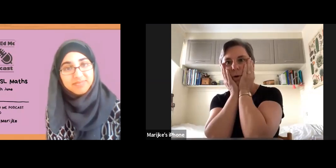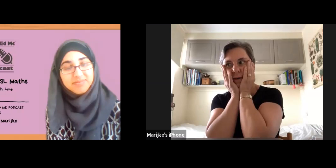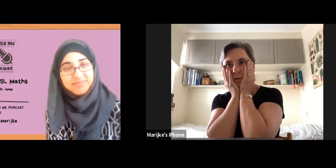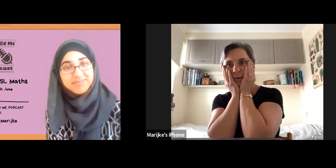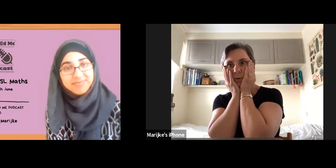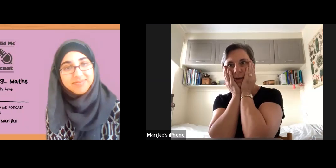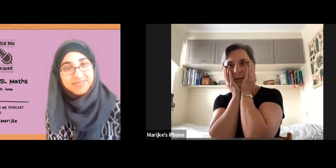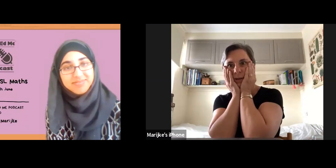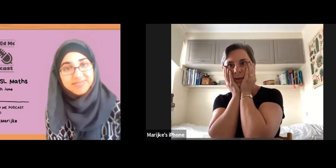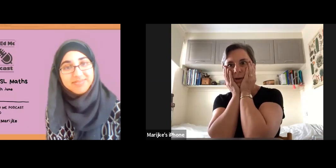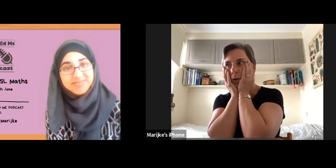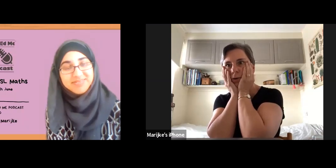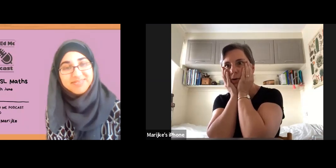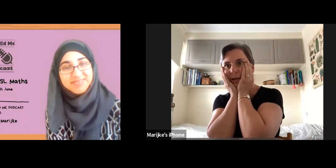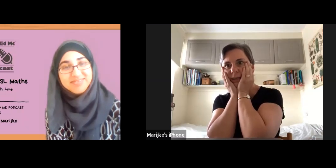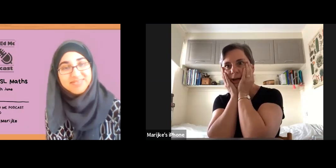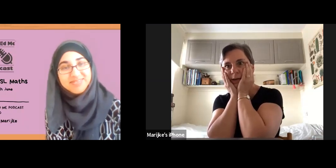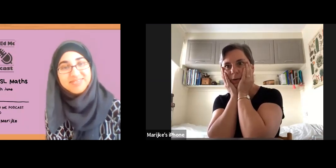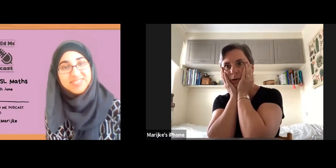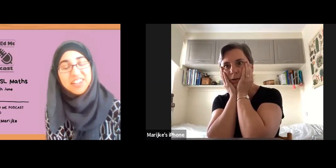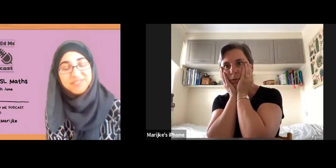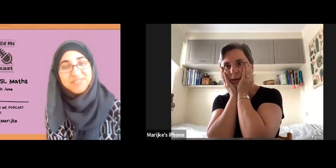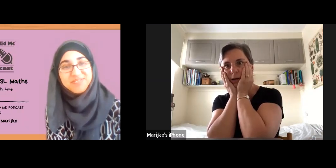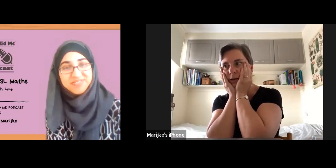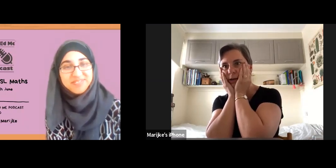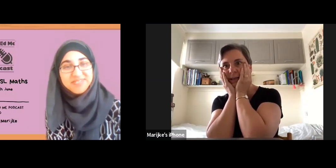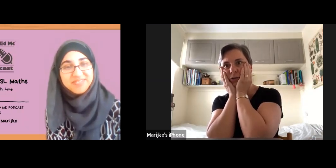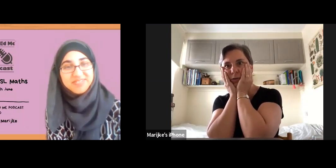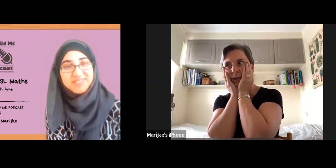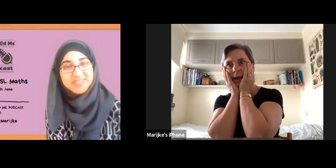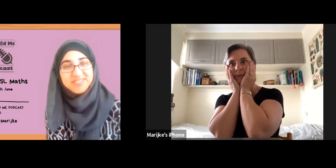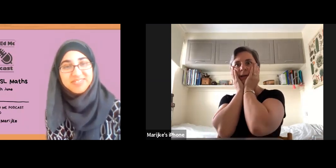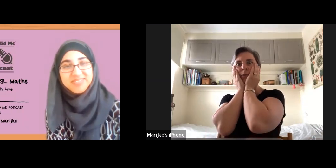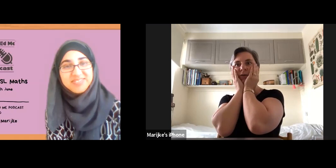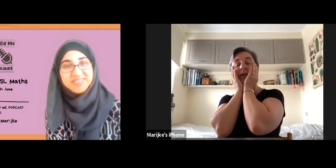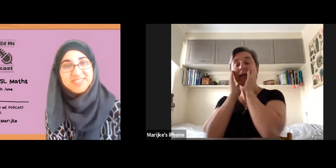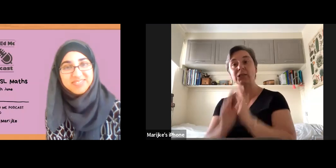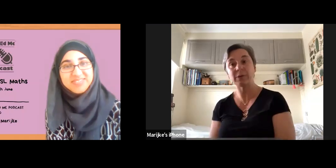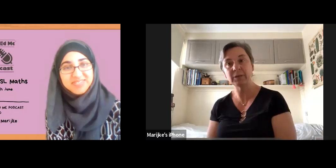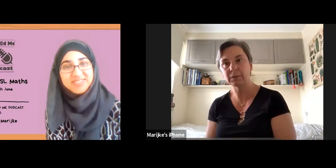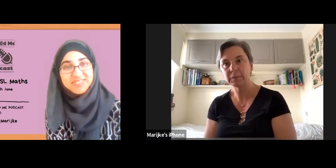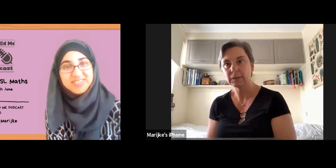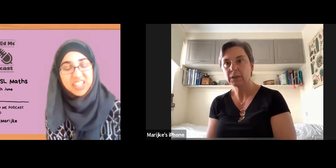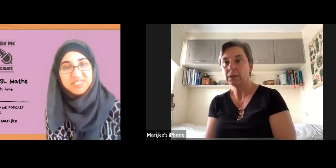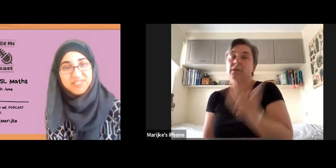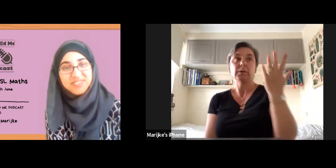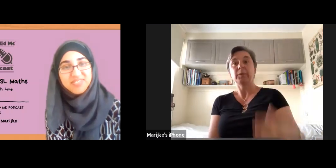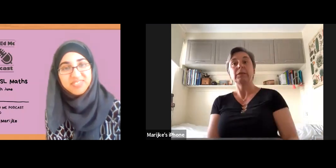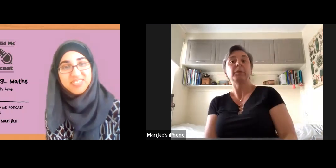have you been doing all that time? You know, and you're adding 2 numbers and you're counting on M1s. That's criminal. Yeah. But yeah,